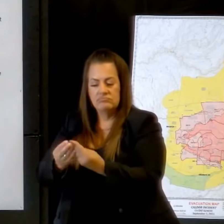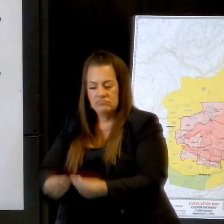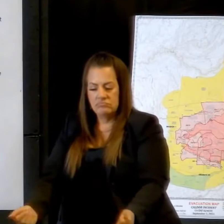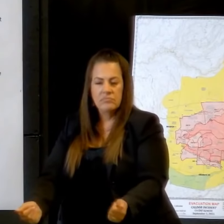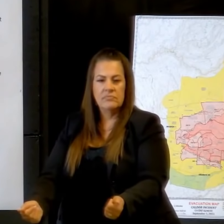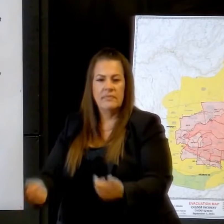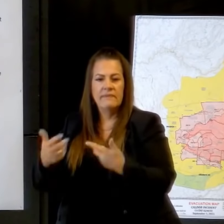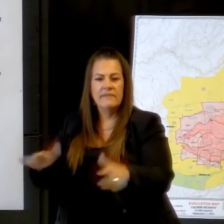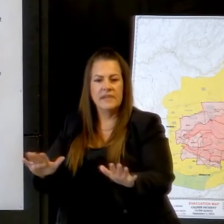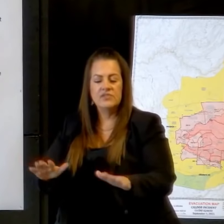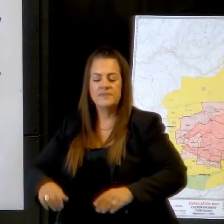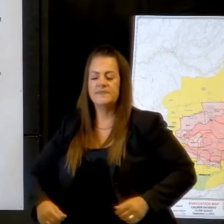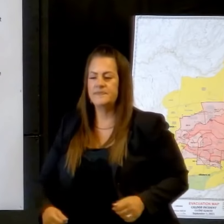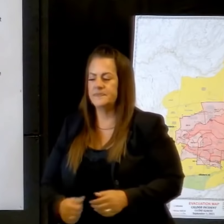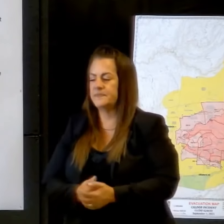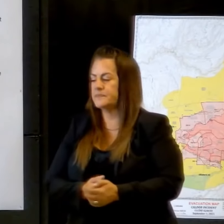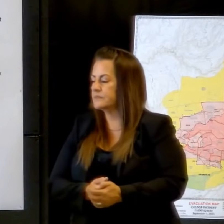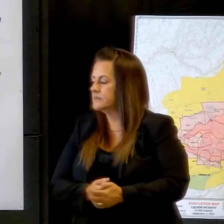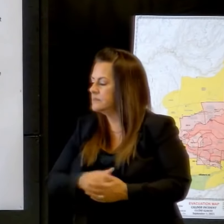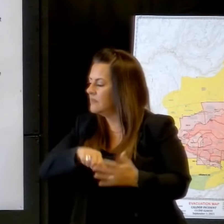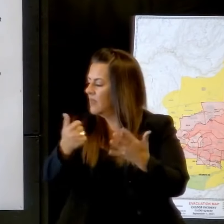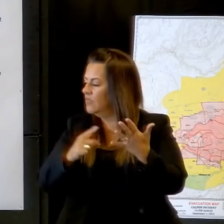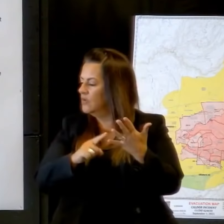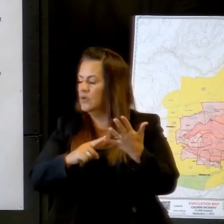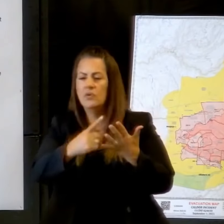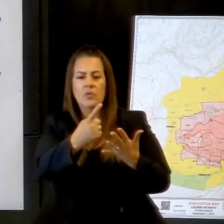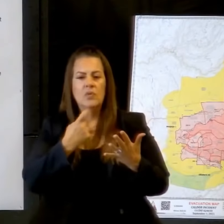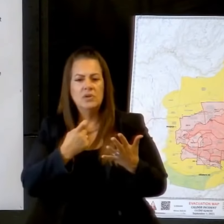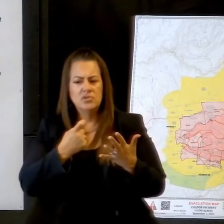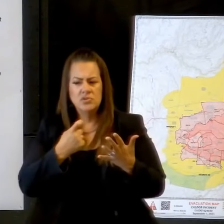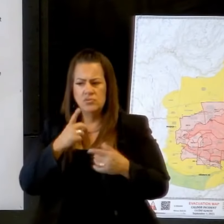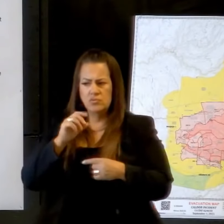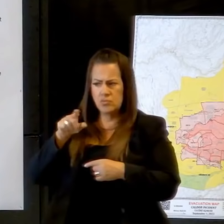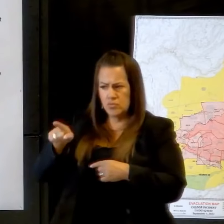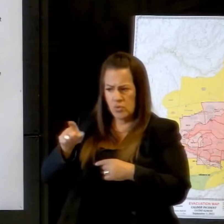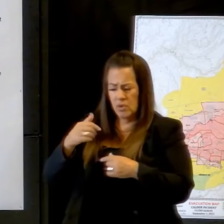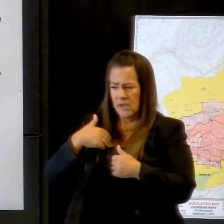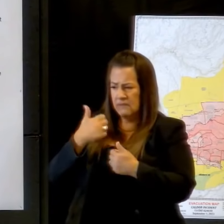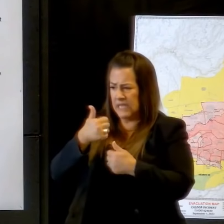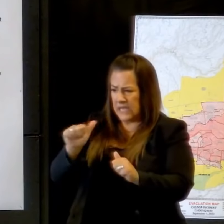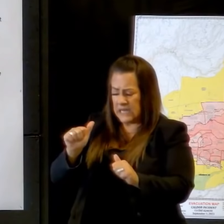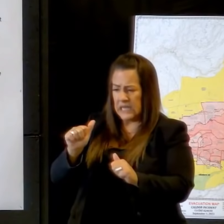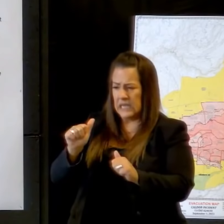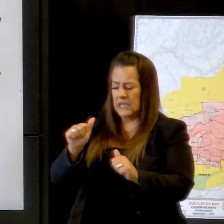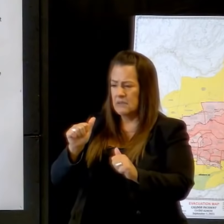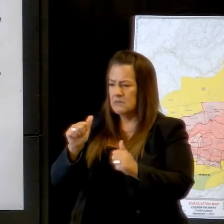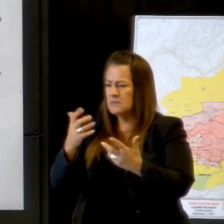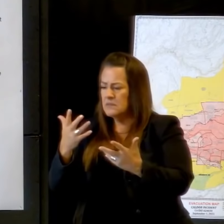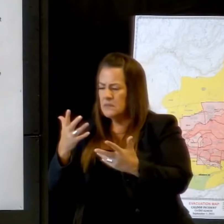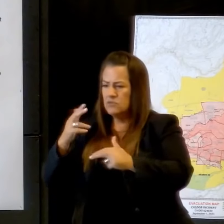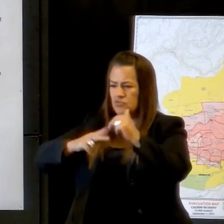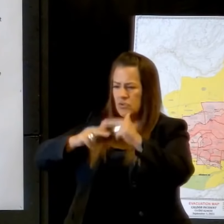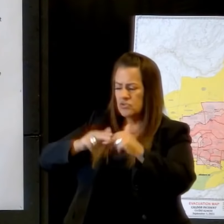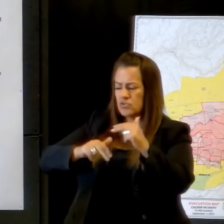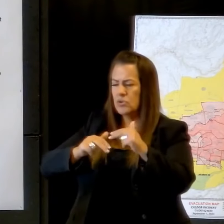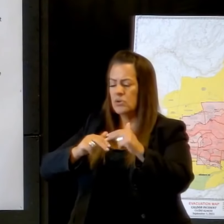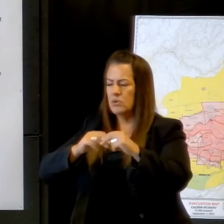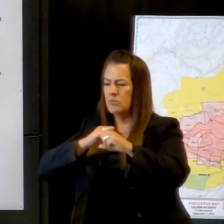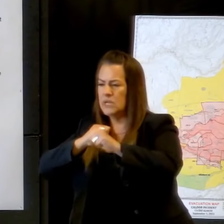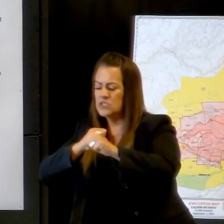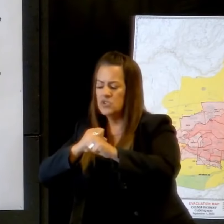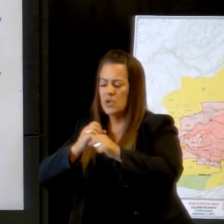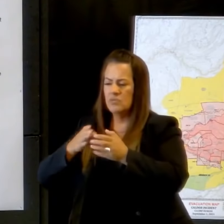The next one is, are you doing structure detection along Highway 50 corridor near Strawberry?